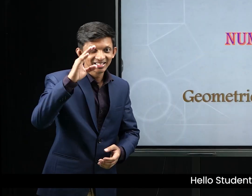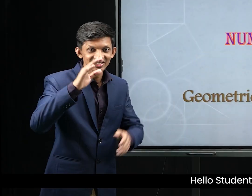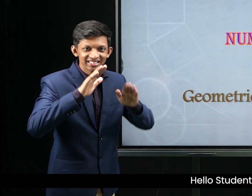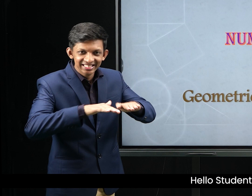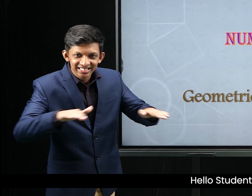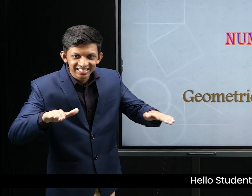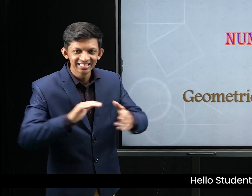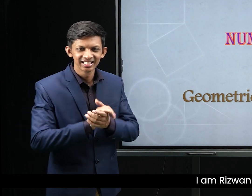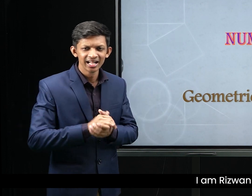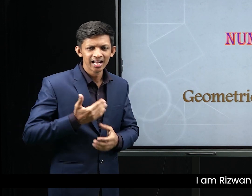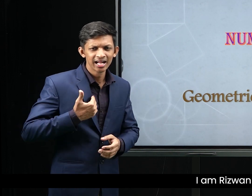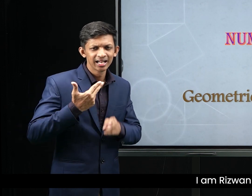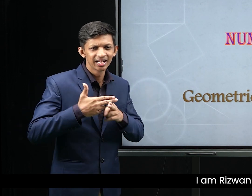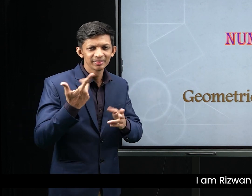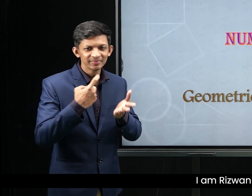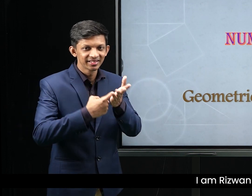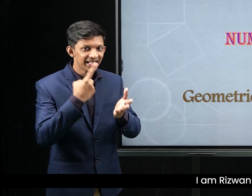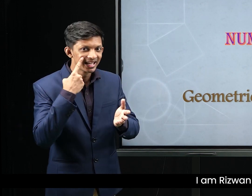Hello students, I am Rizwan.